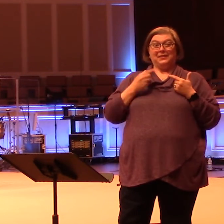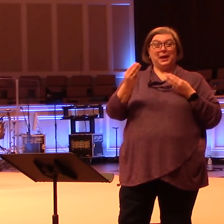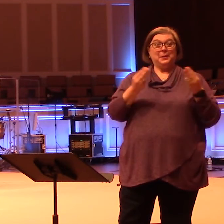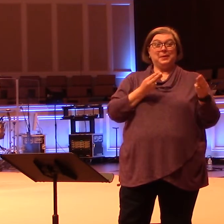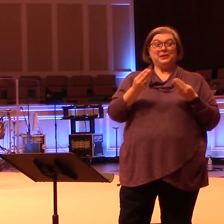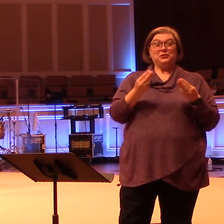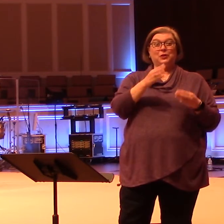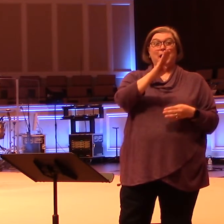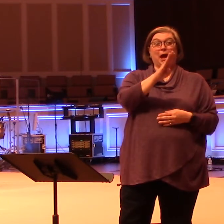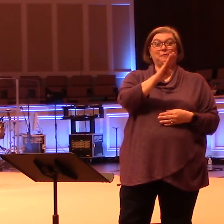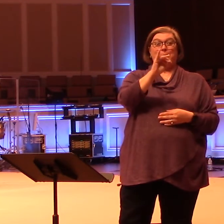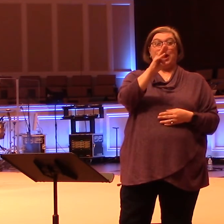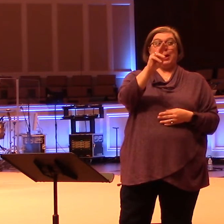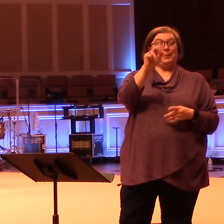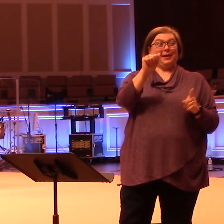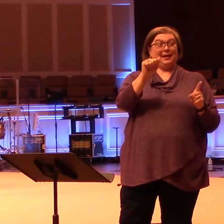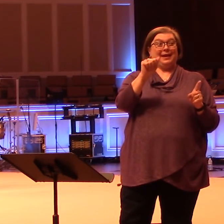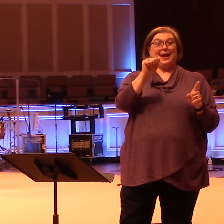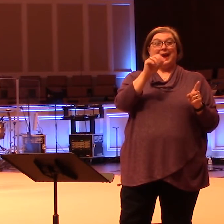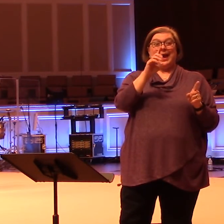Debbie Sawyer, and they're